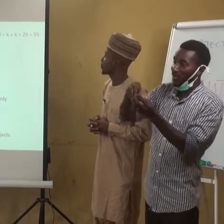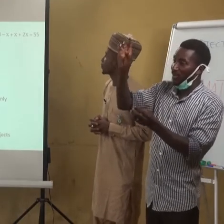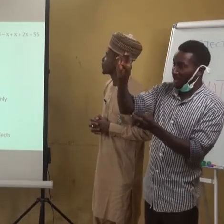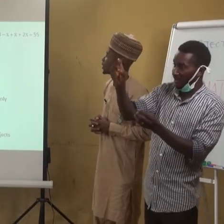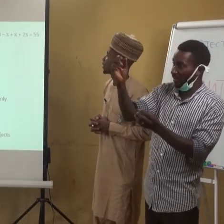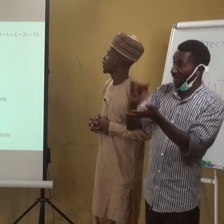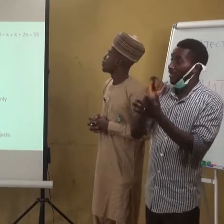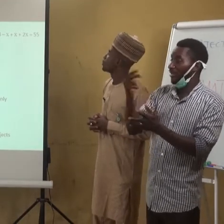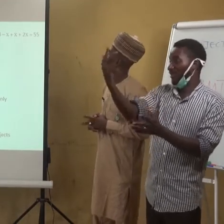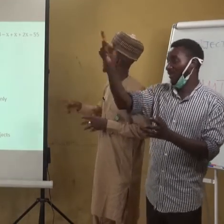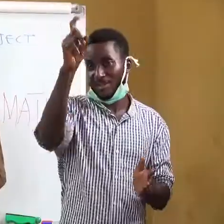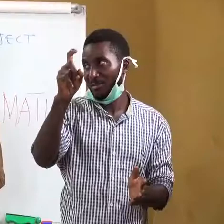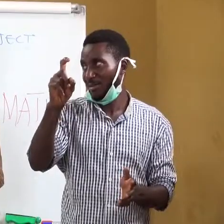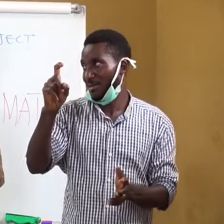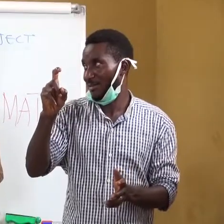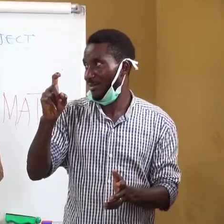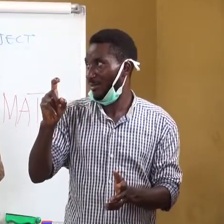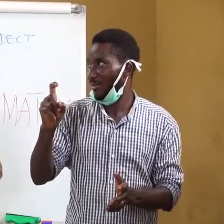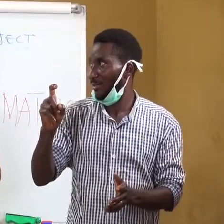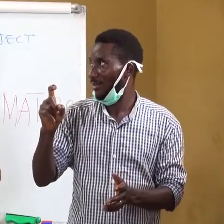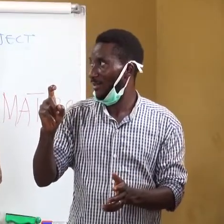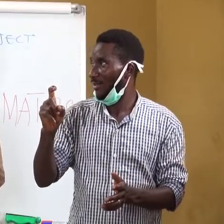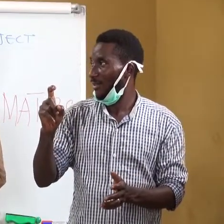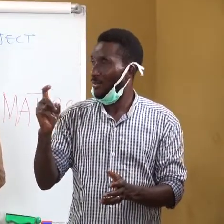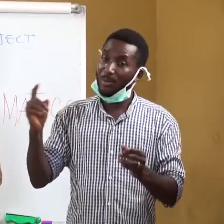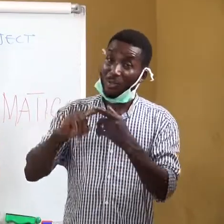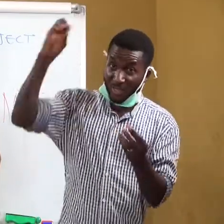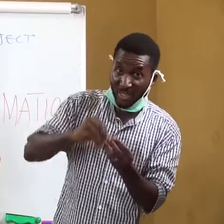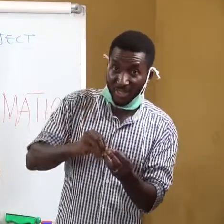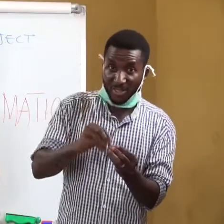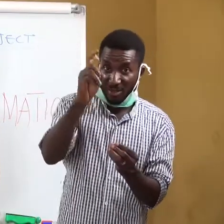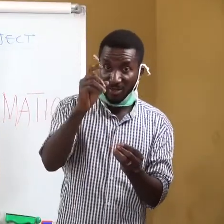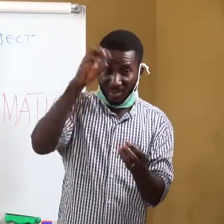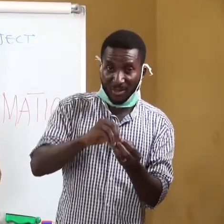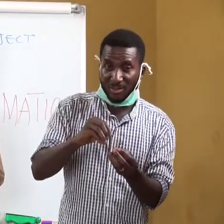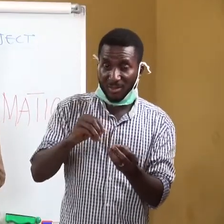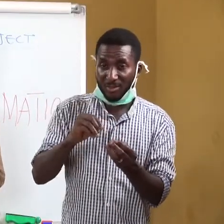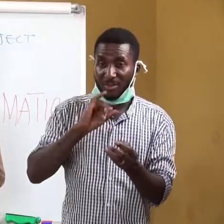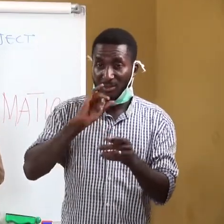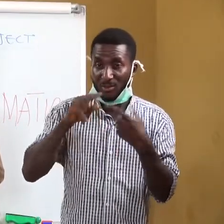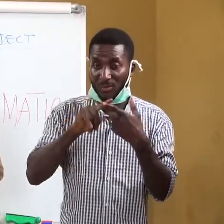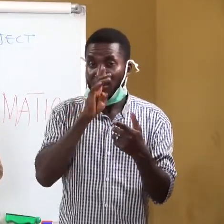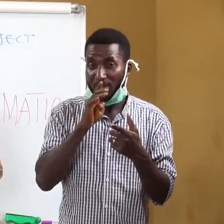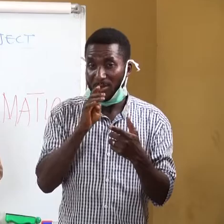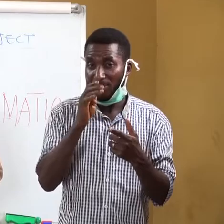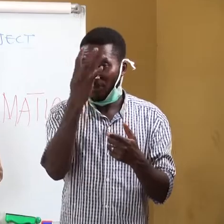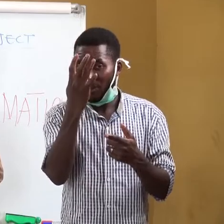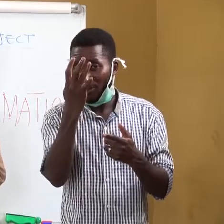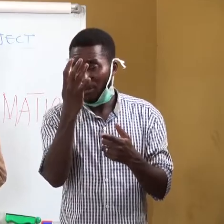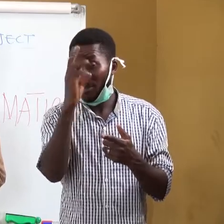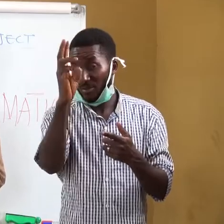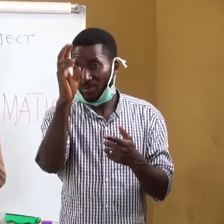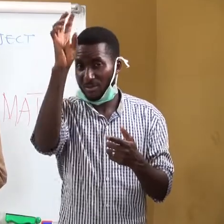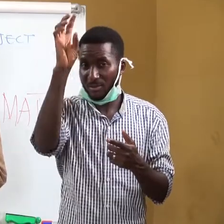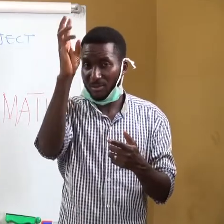also have plus x again, which is 4x plus 2x, we have 6x. That is how we obtain 6x.